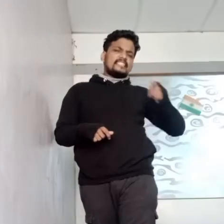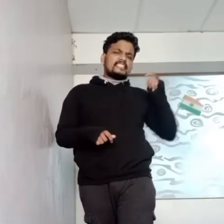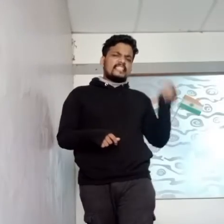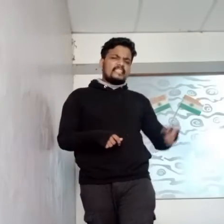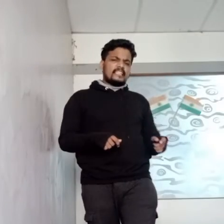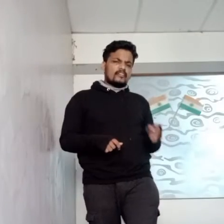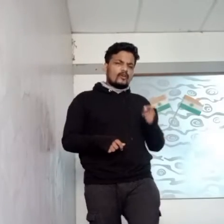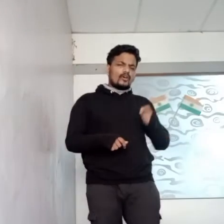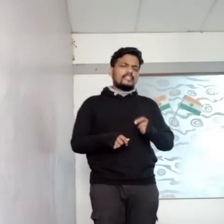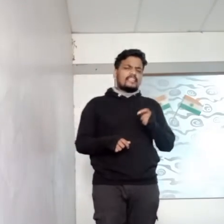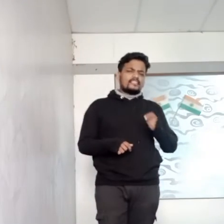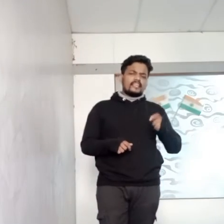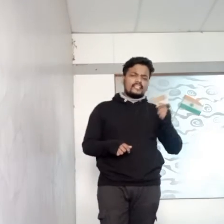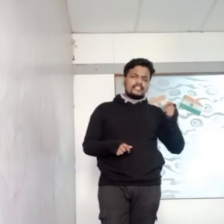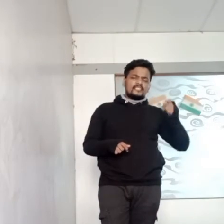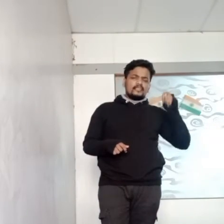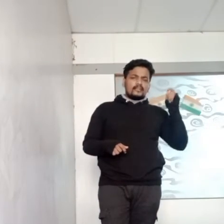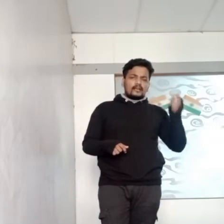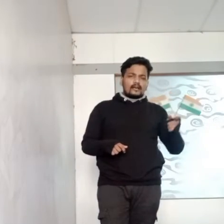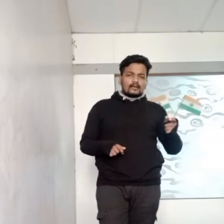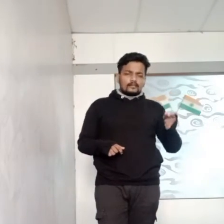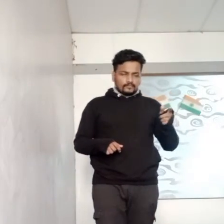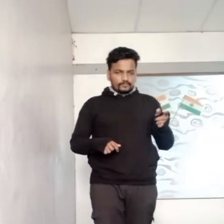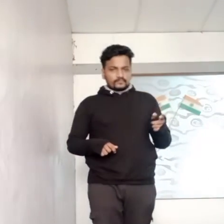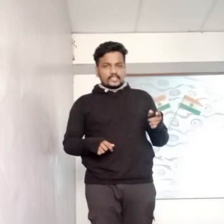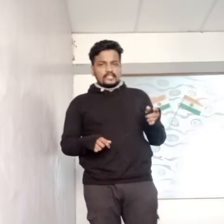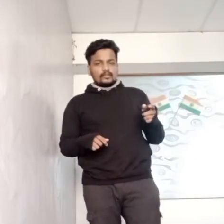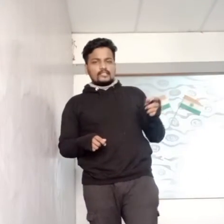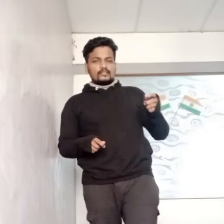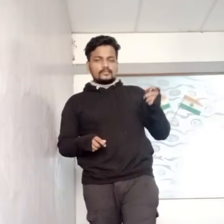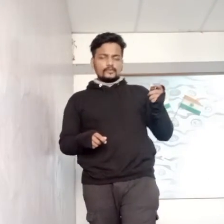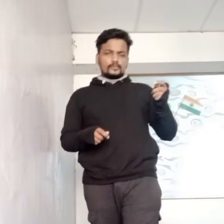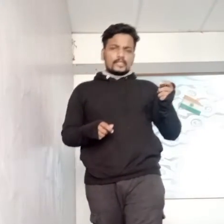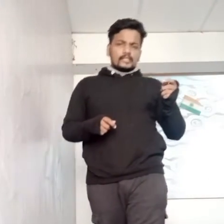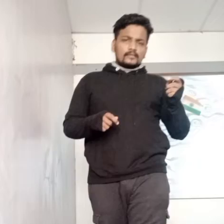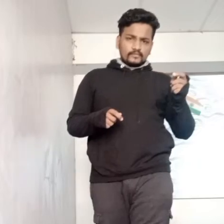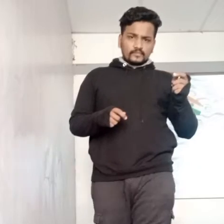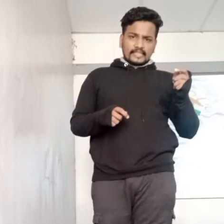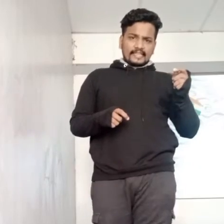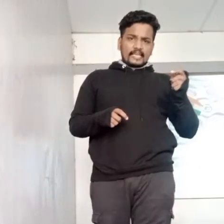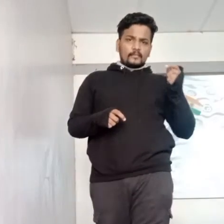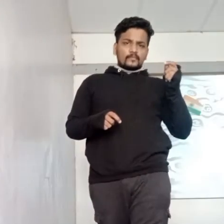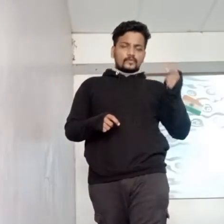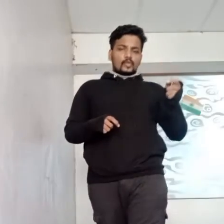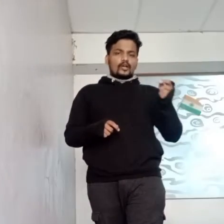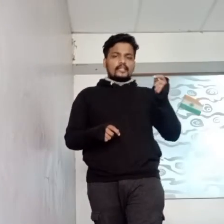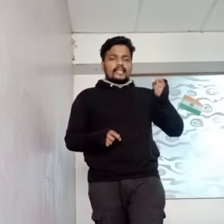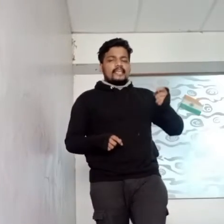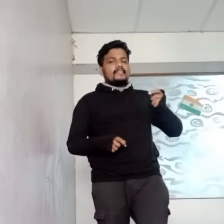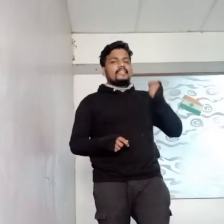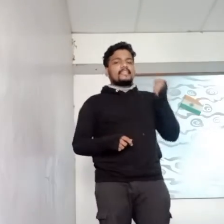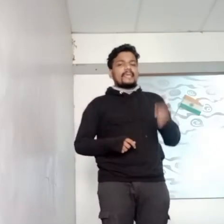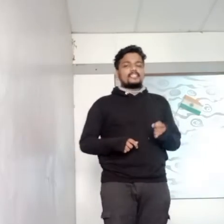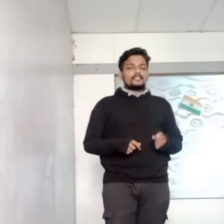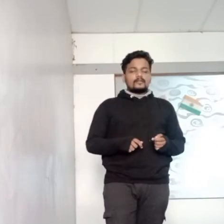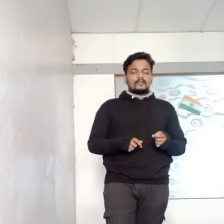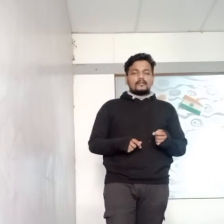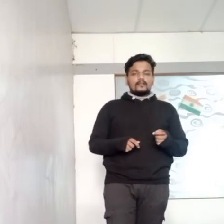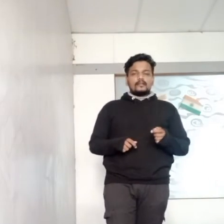killed there, or that thread is killed, or the, so that time not any